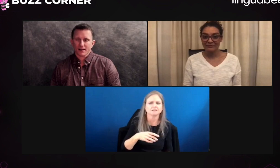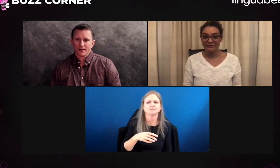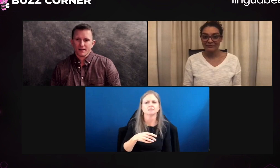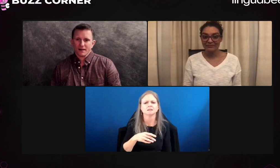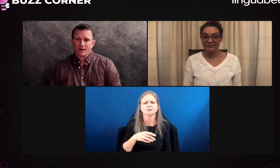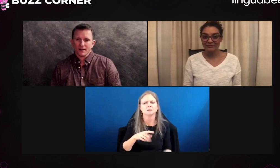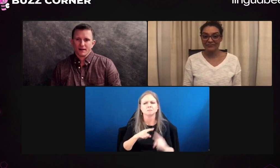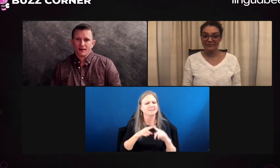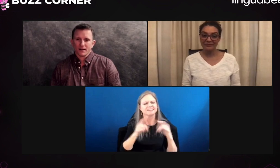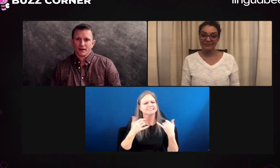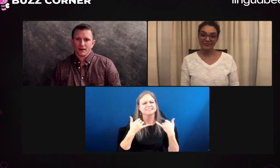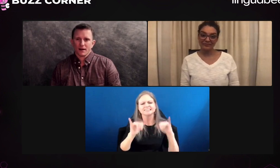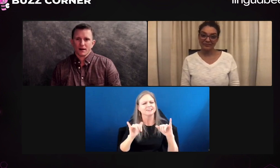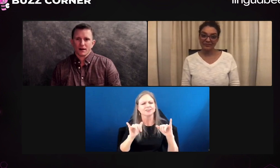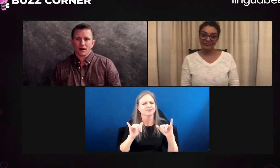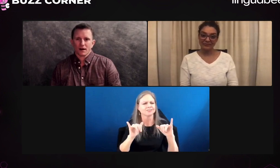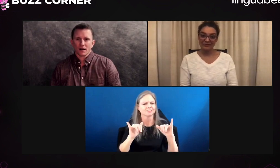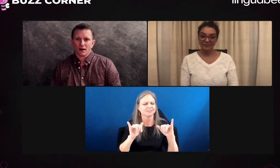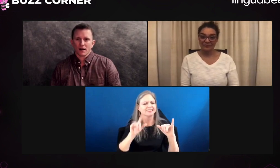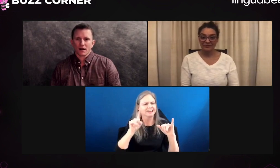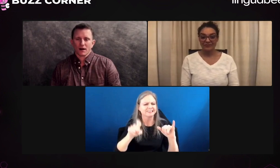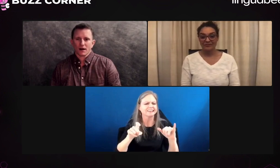these tests,